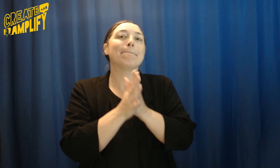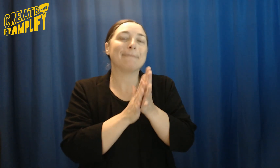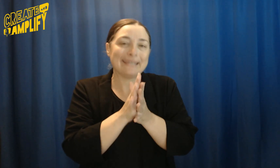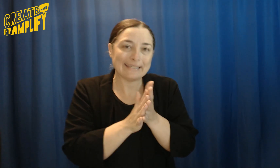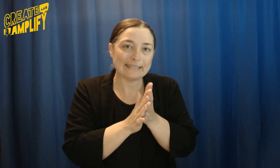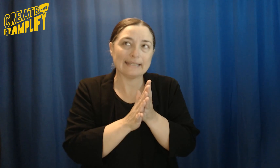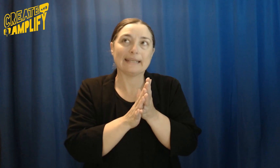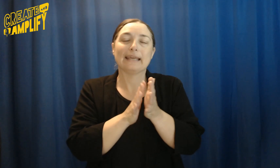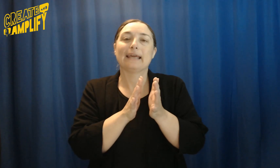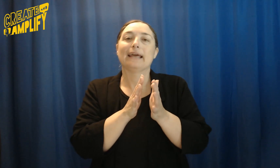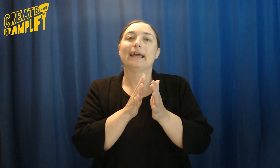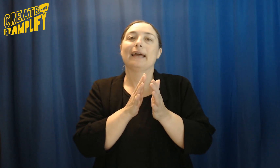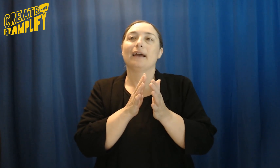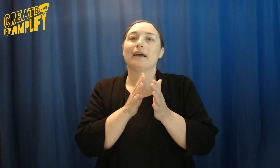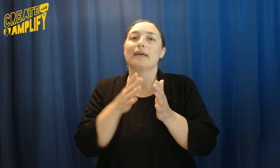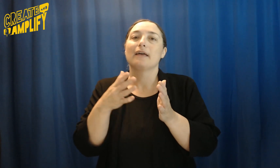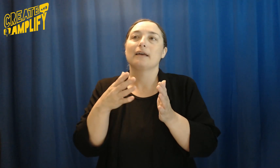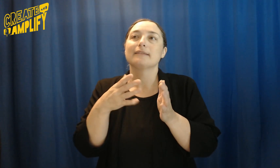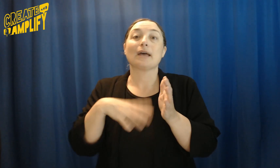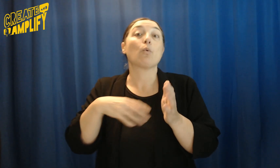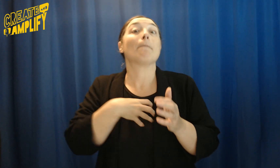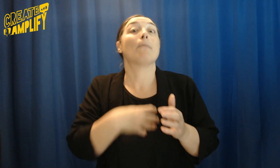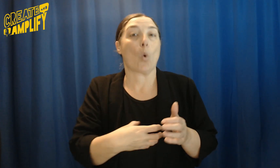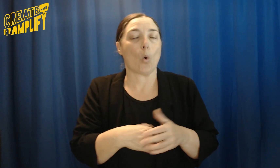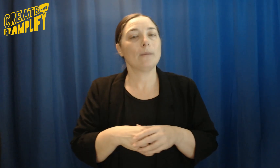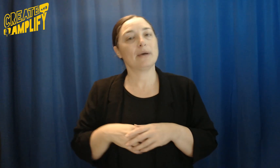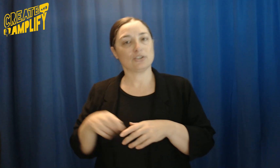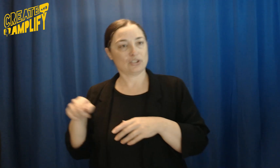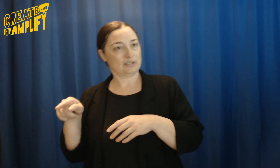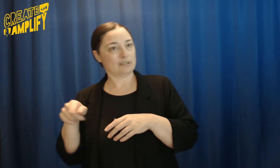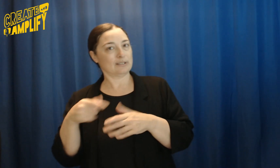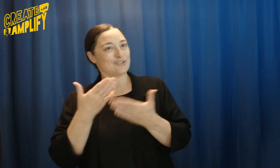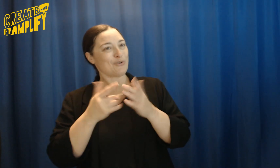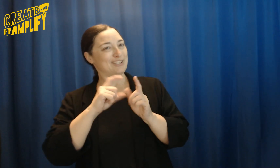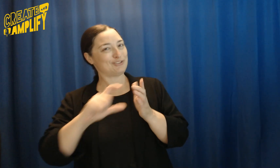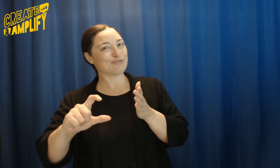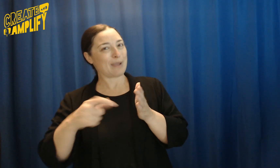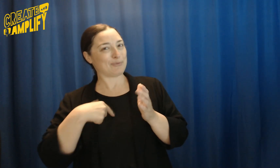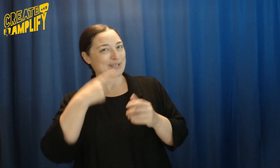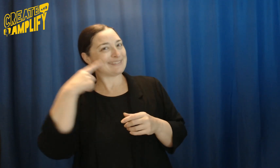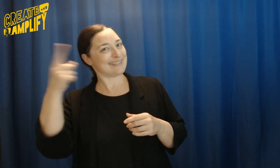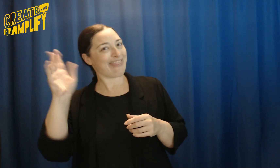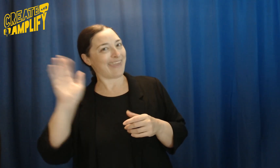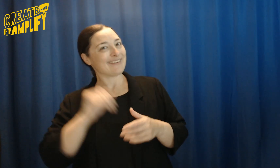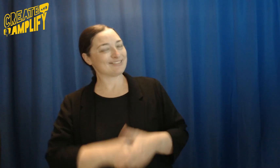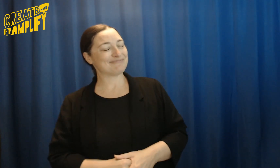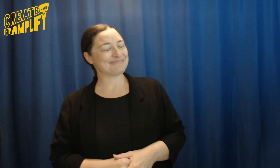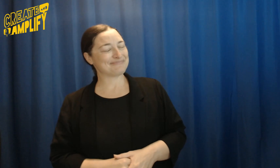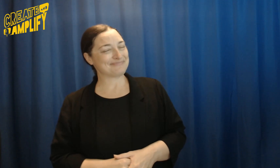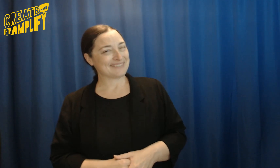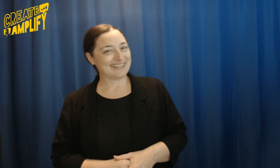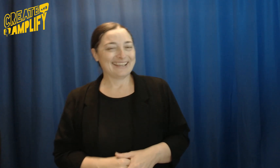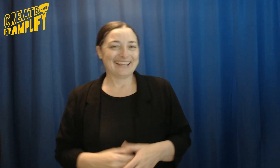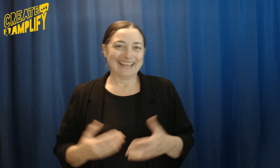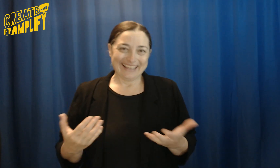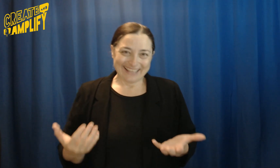was really beautiful. She's like, well, it's on Instagram and you can see it all there. It's all available. Um, and then another person's like,